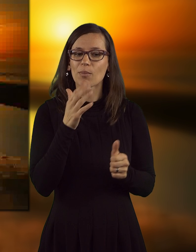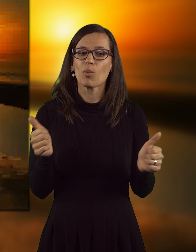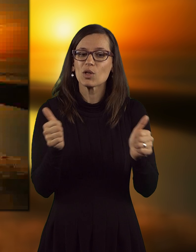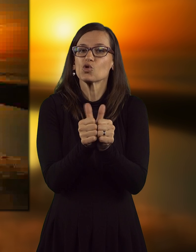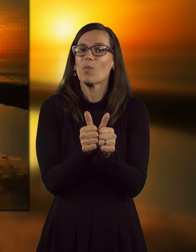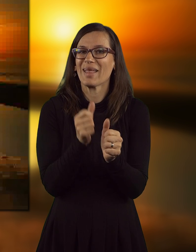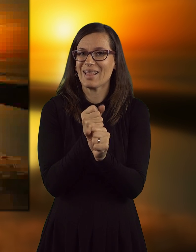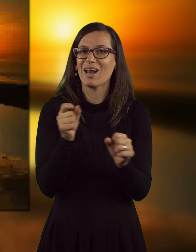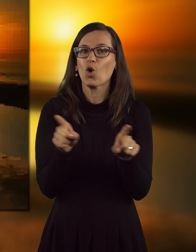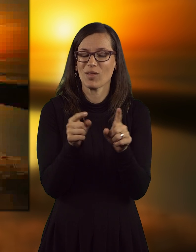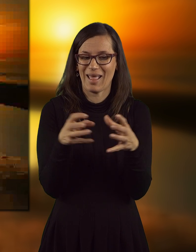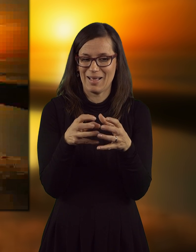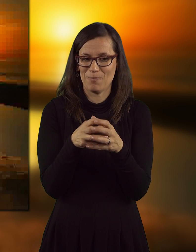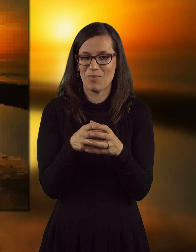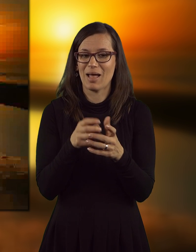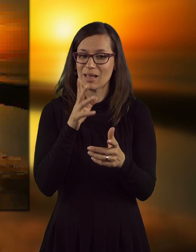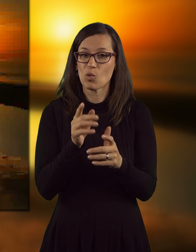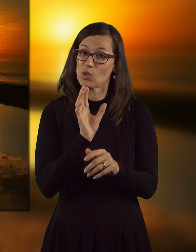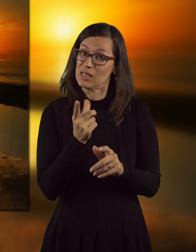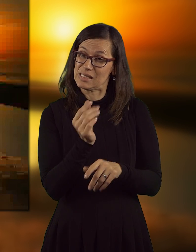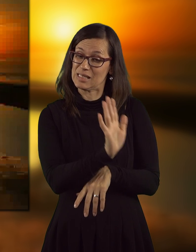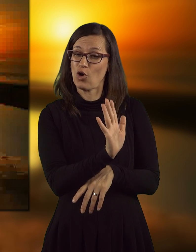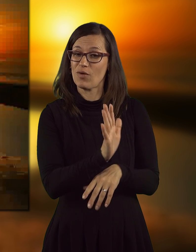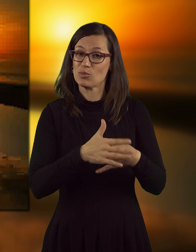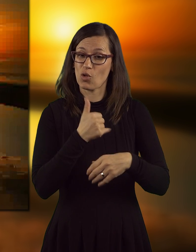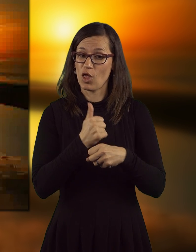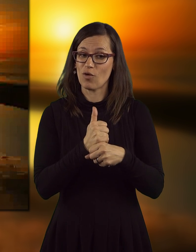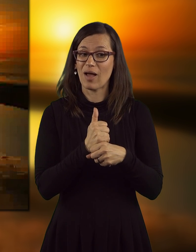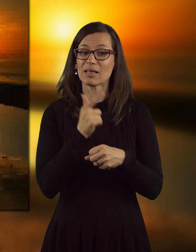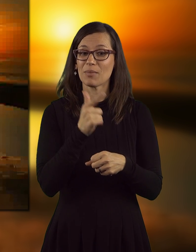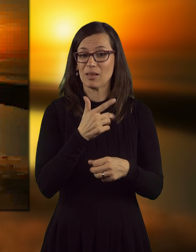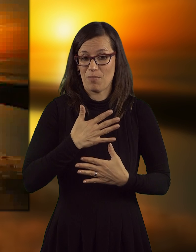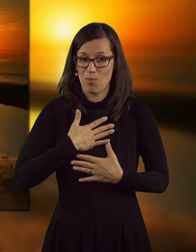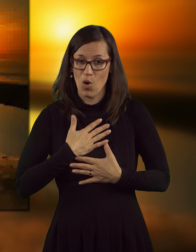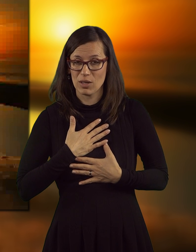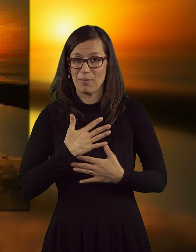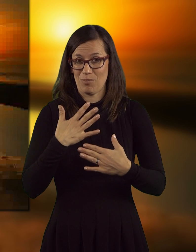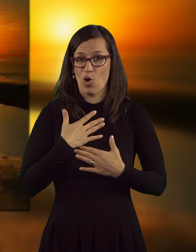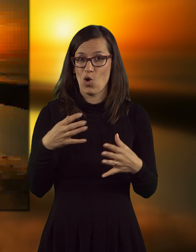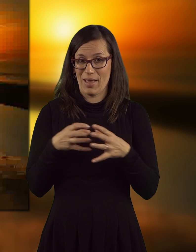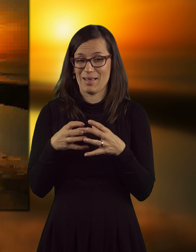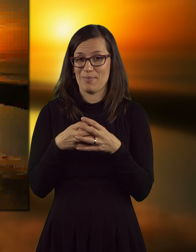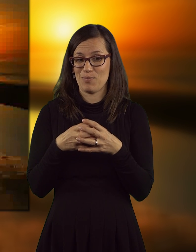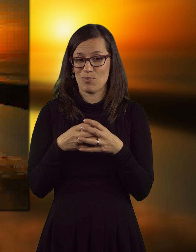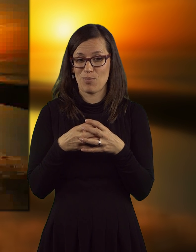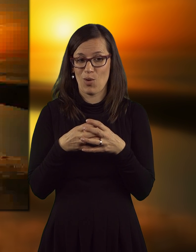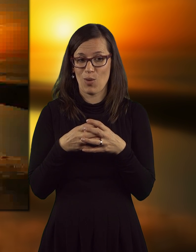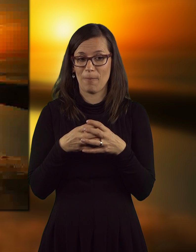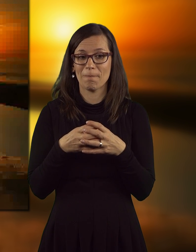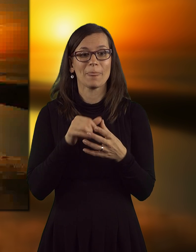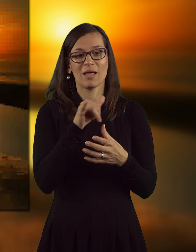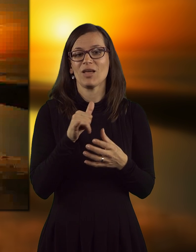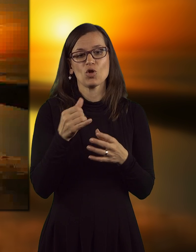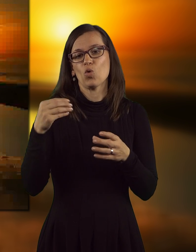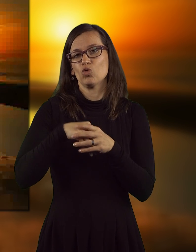as a team, that with their cooperation and mine and my team, and then I